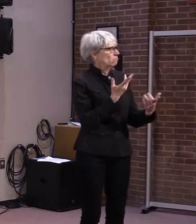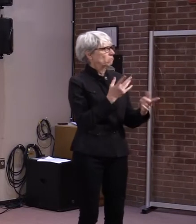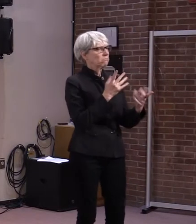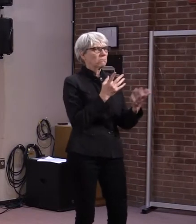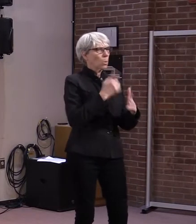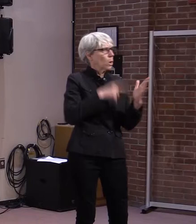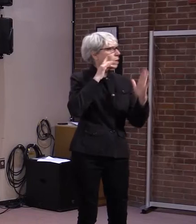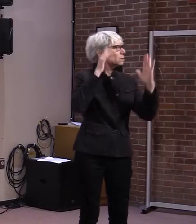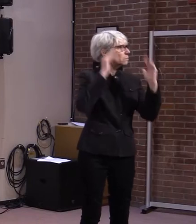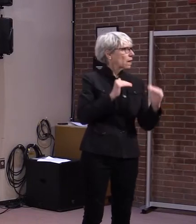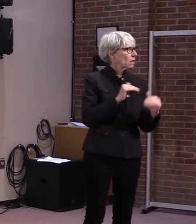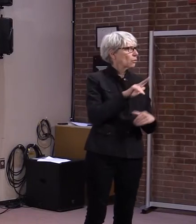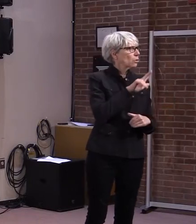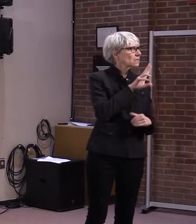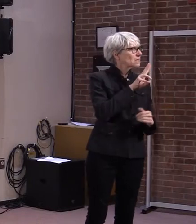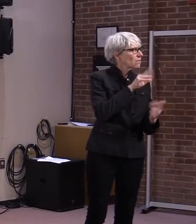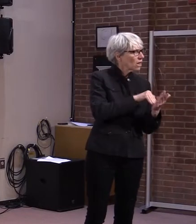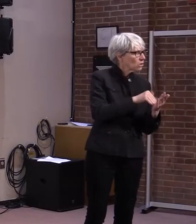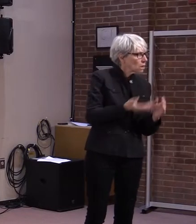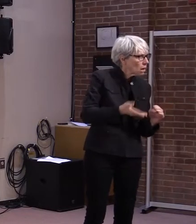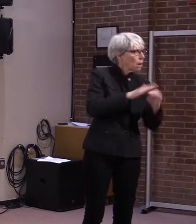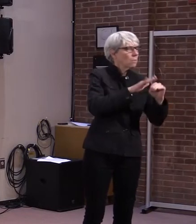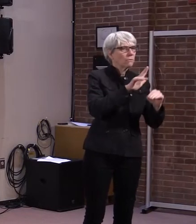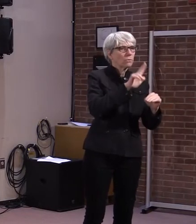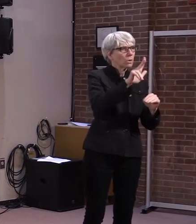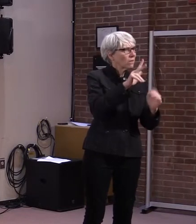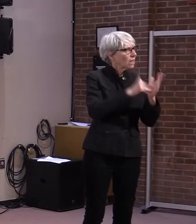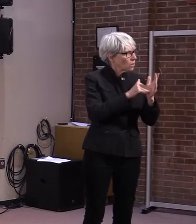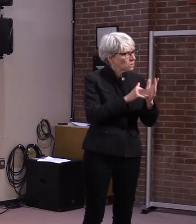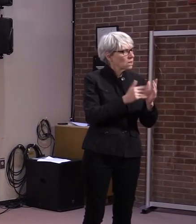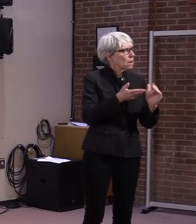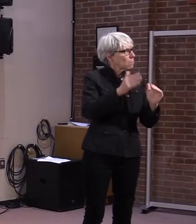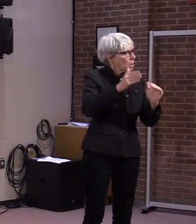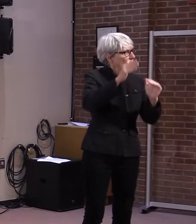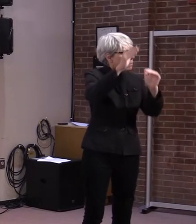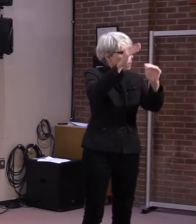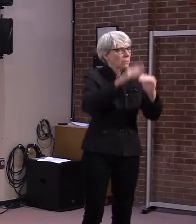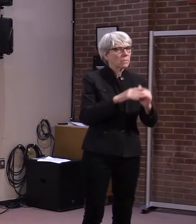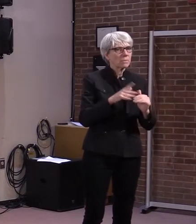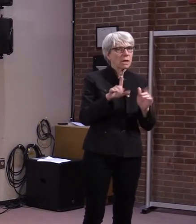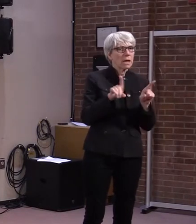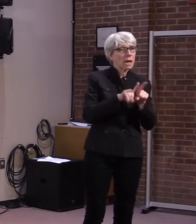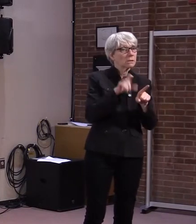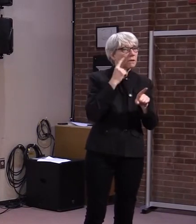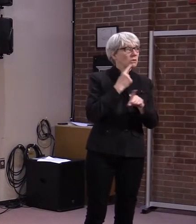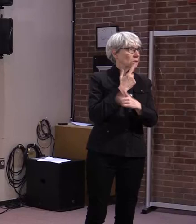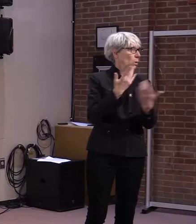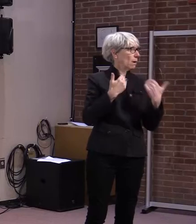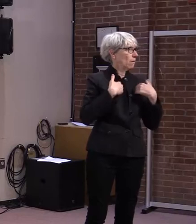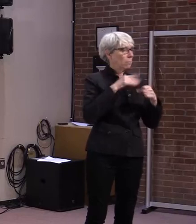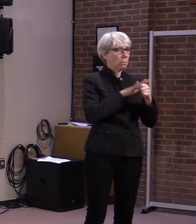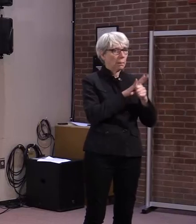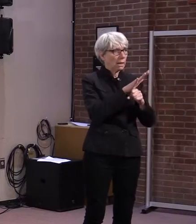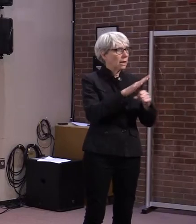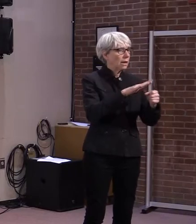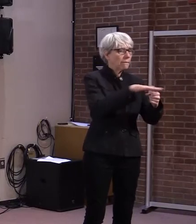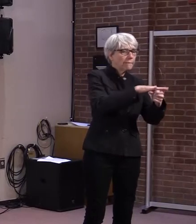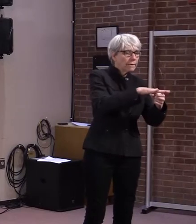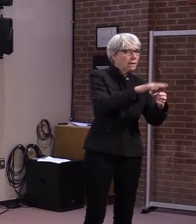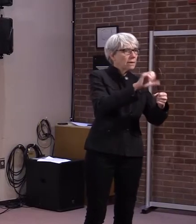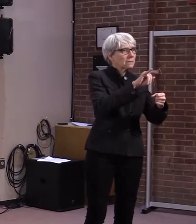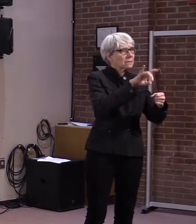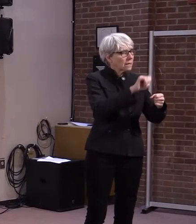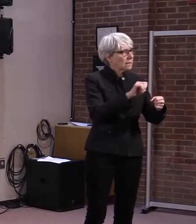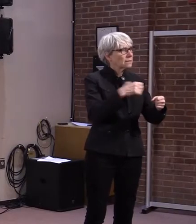is something that shows that we have the capacity. As the governor had mentioned, we're consistently fifth, you know, within the top five